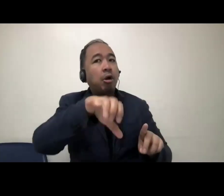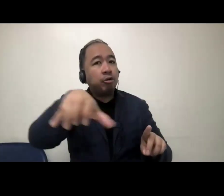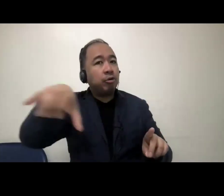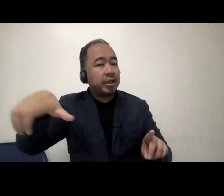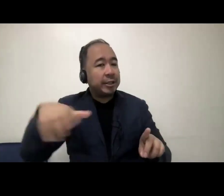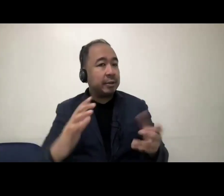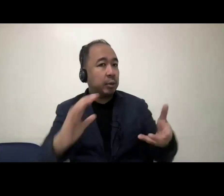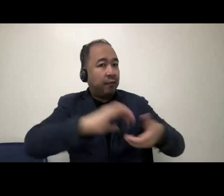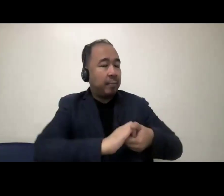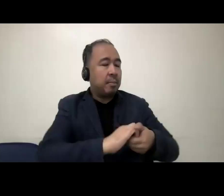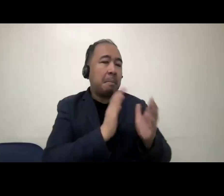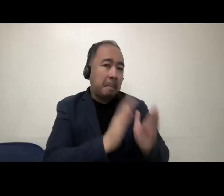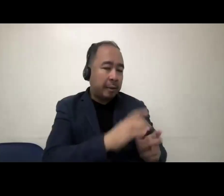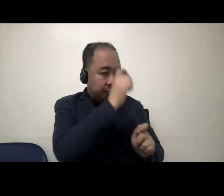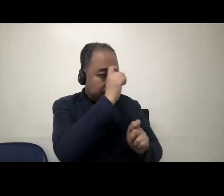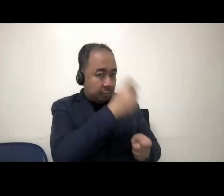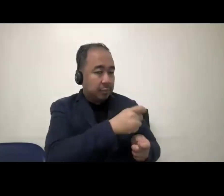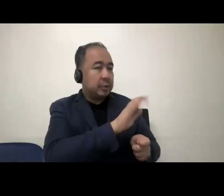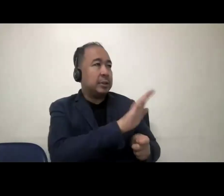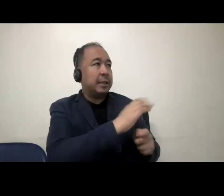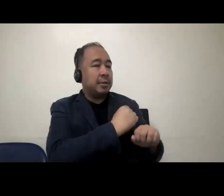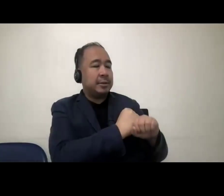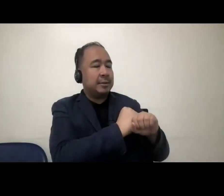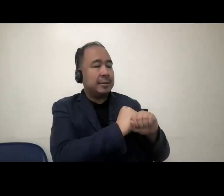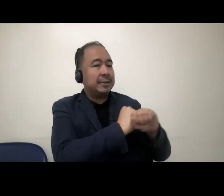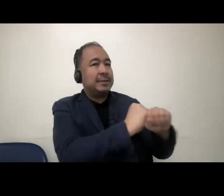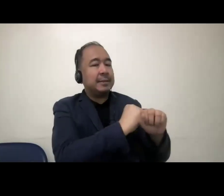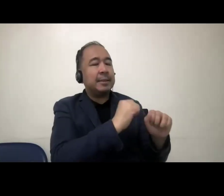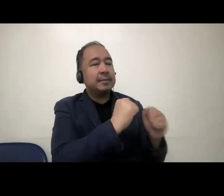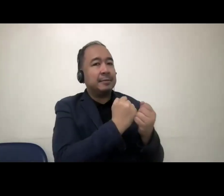in spirit and in practice. And I think this is really, really important.